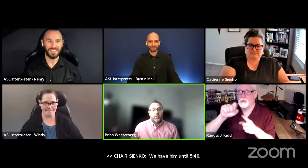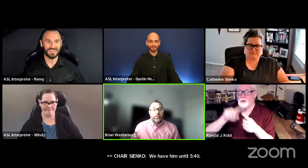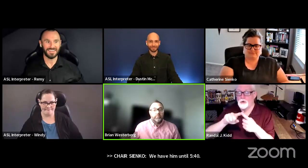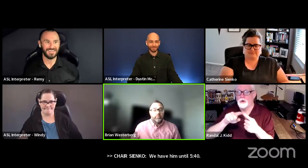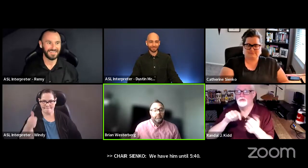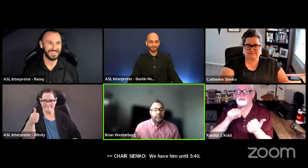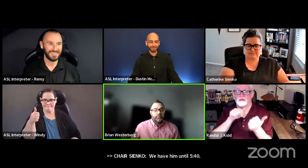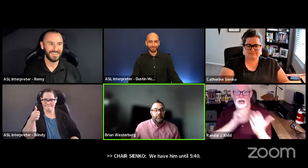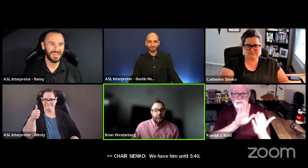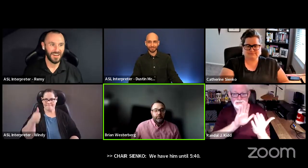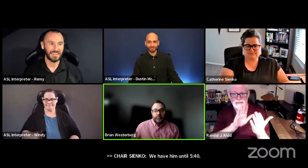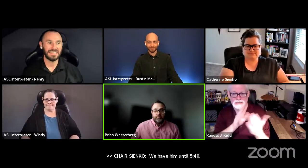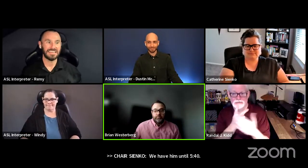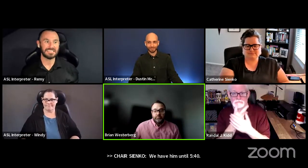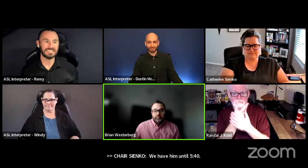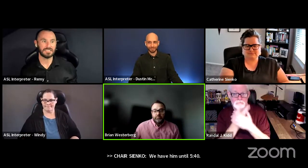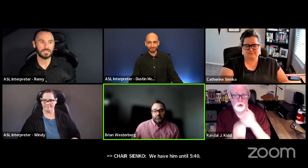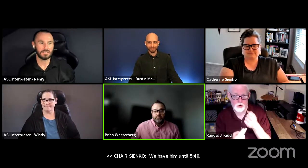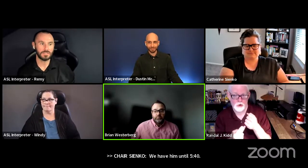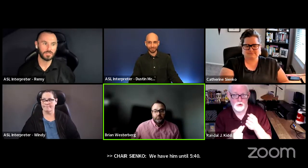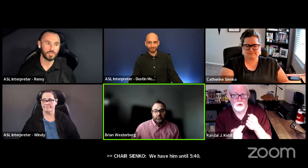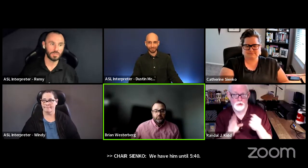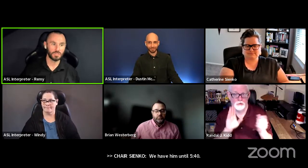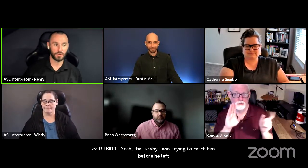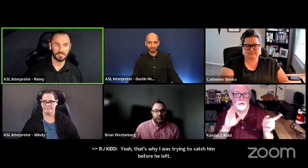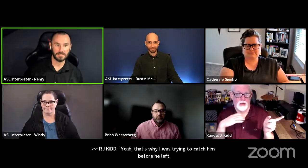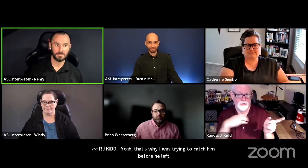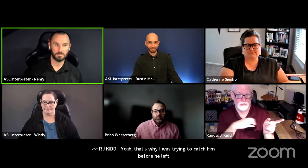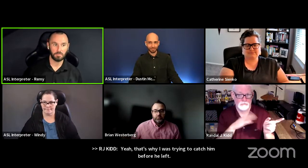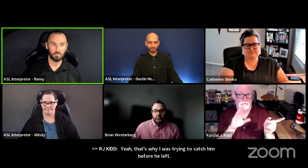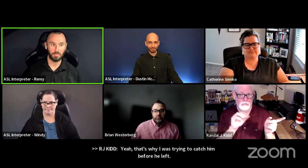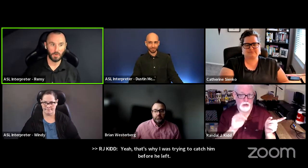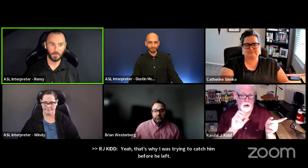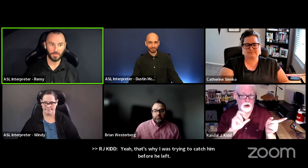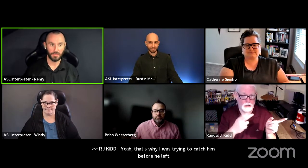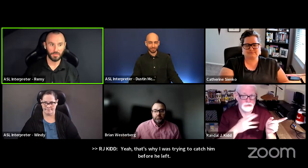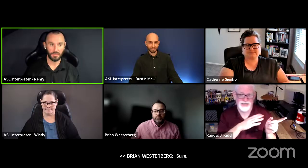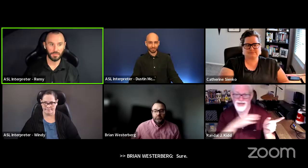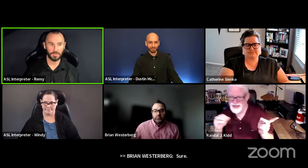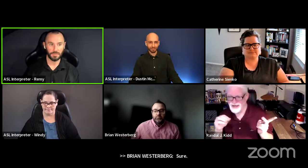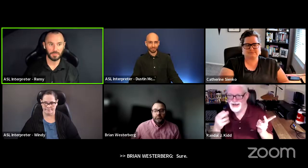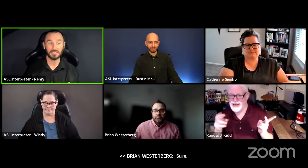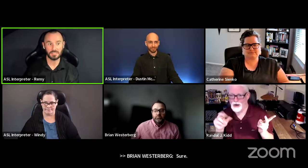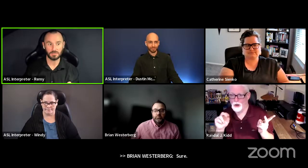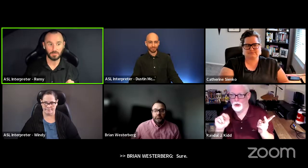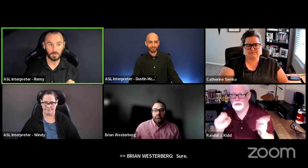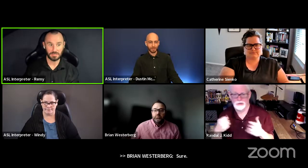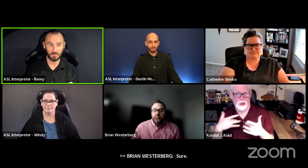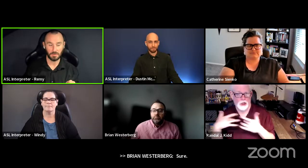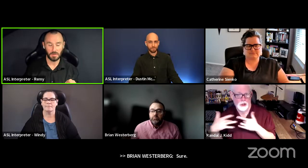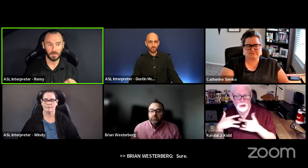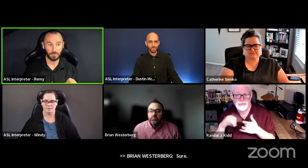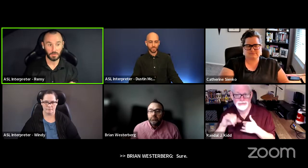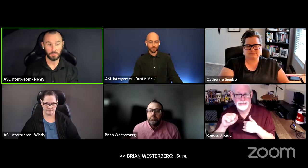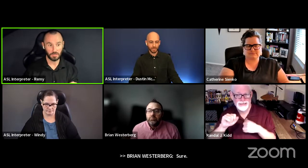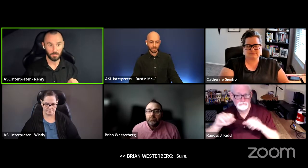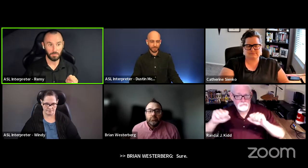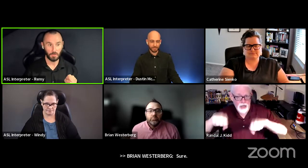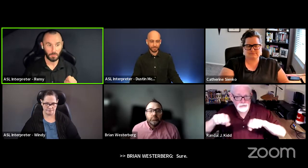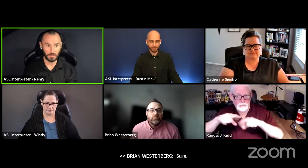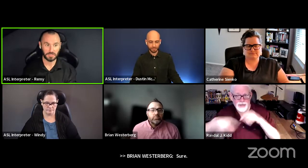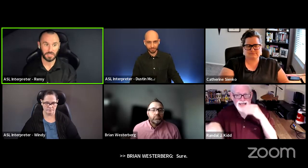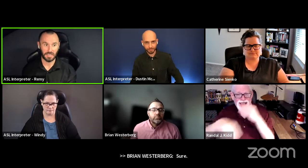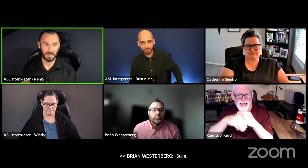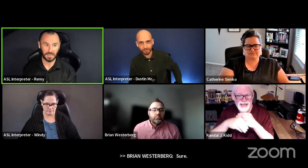Sure. Okay. Okay. Is it to address both? This is for